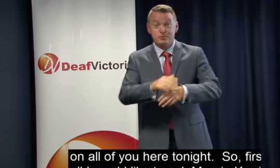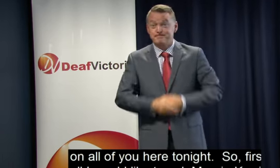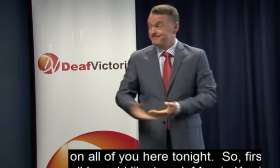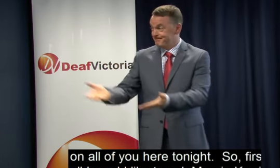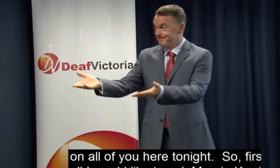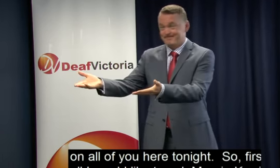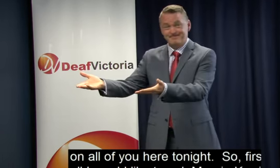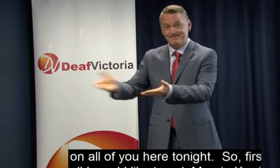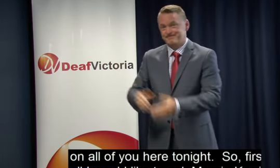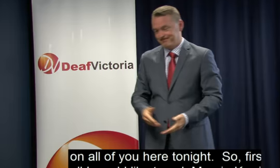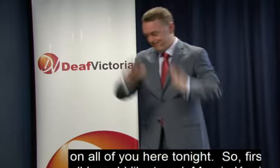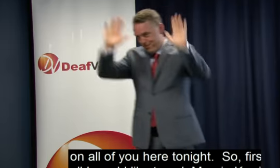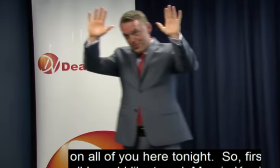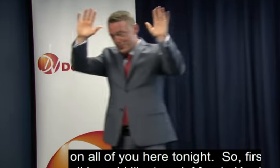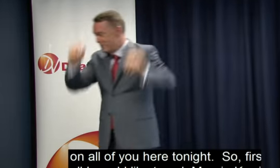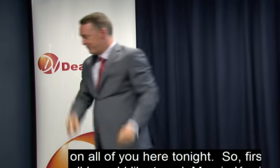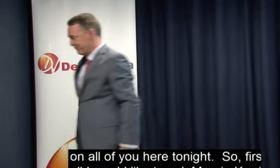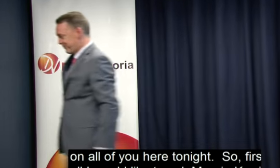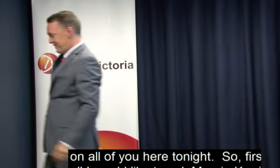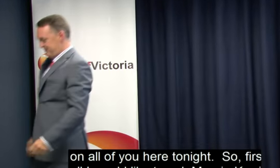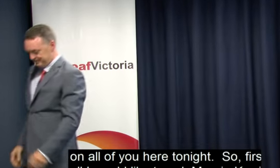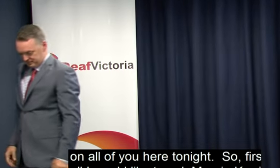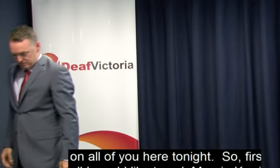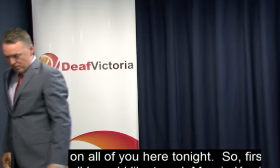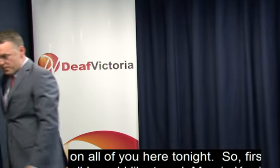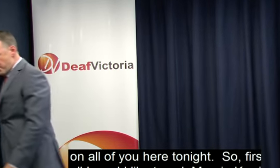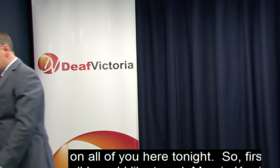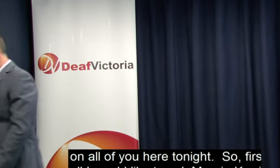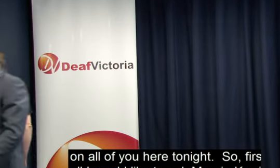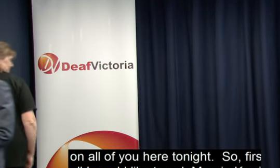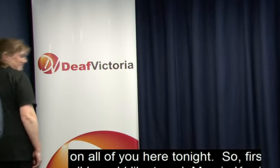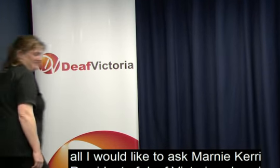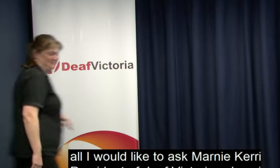talk about how tonight will work. Welcome, Marnie.